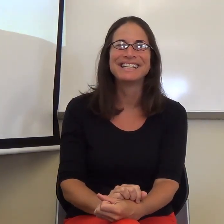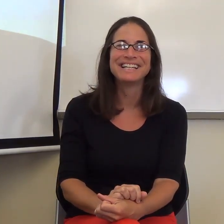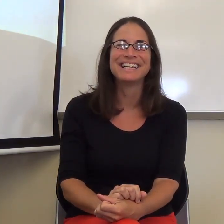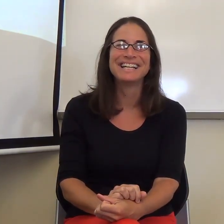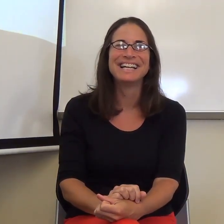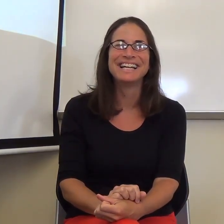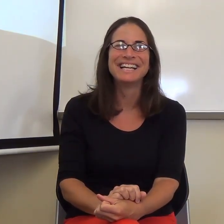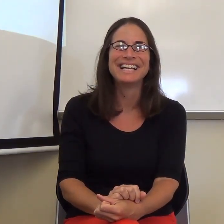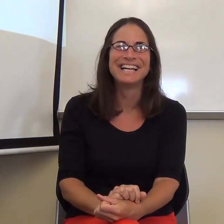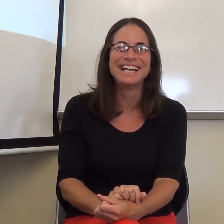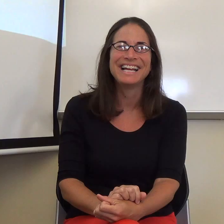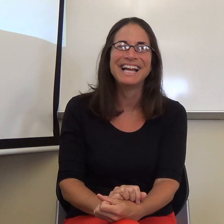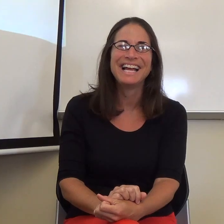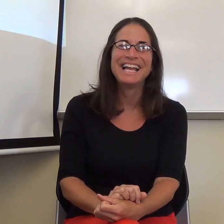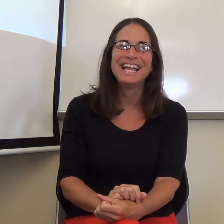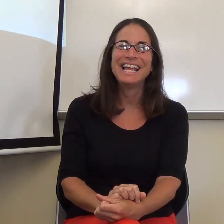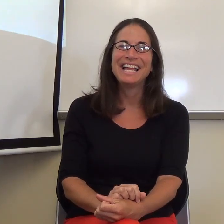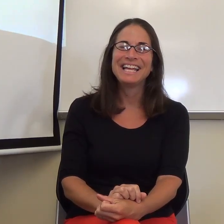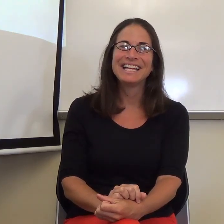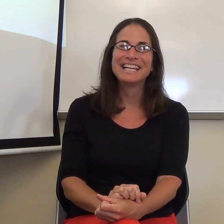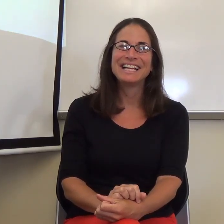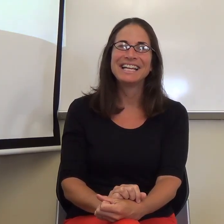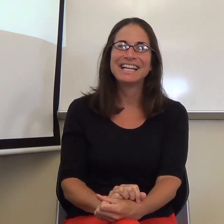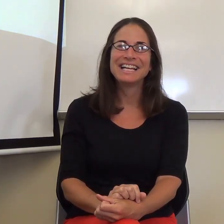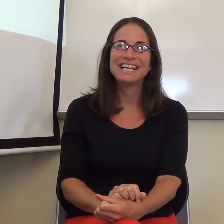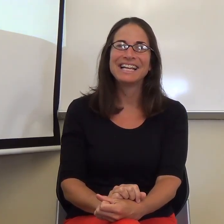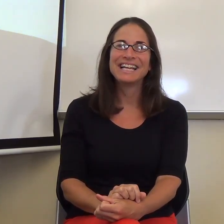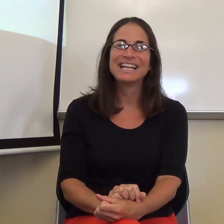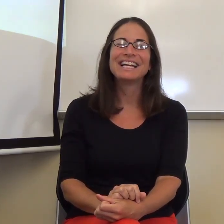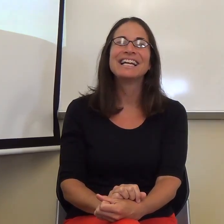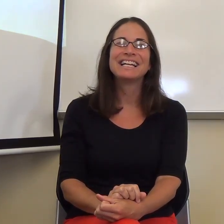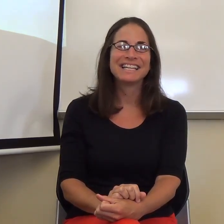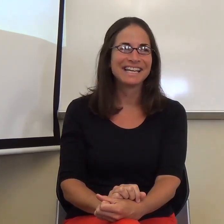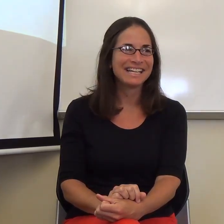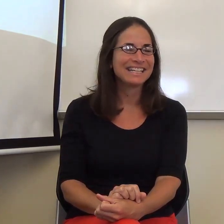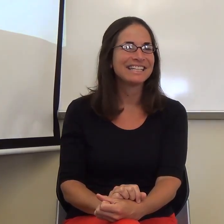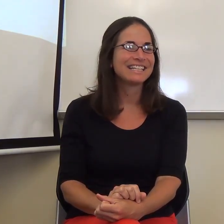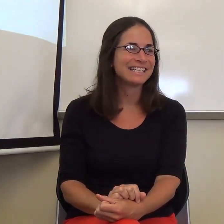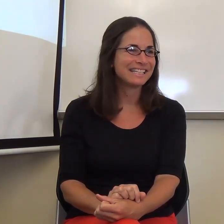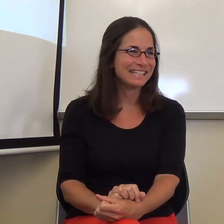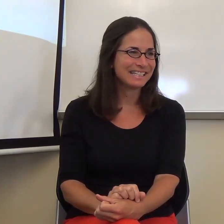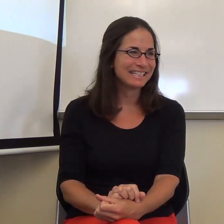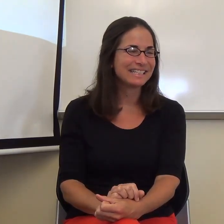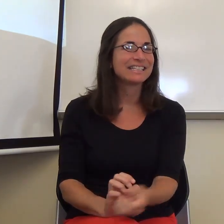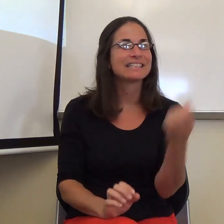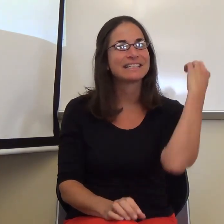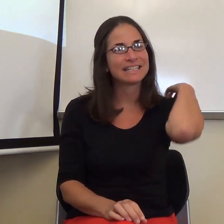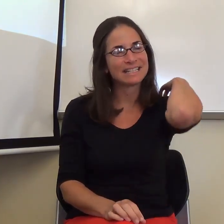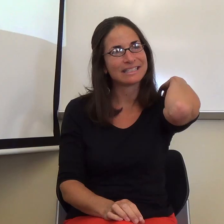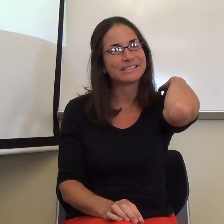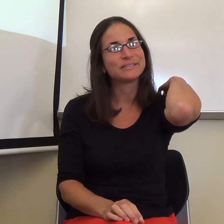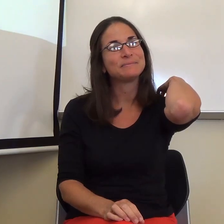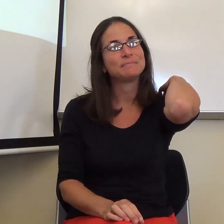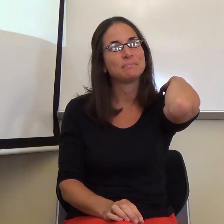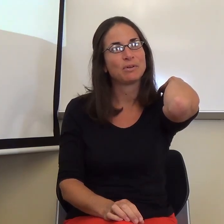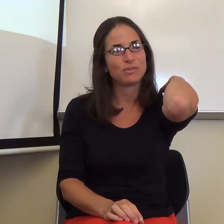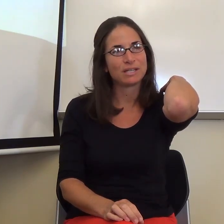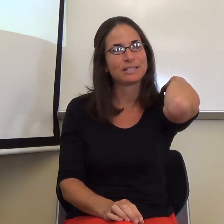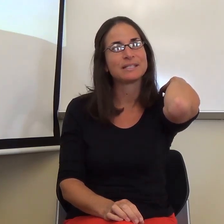This is why Lorraine Fleming ended up writing her own textbook. Teachers, there are things